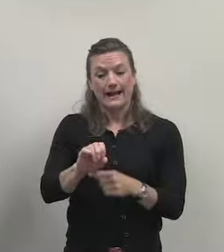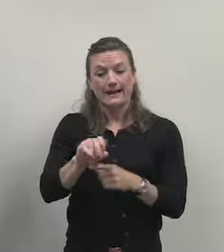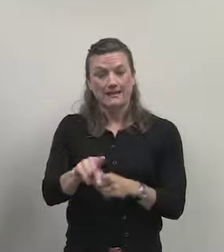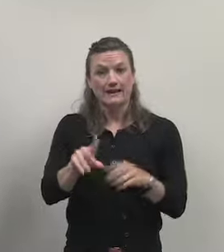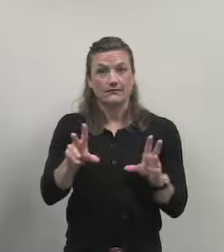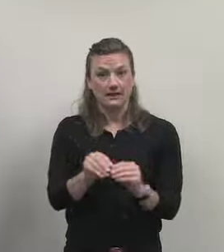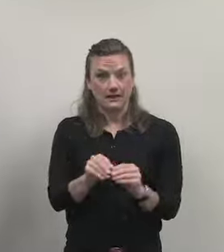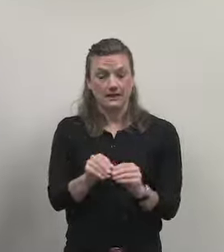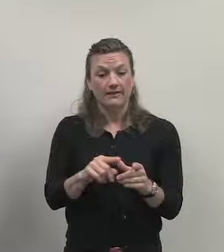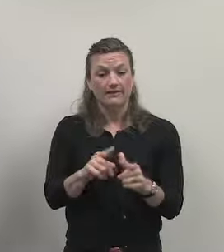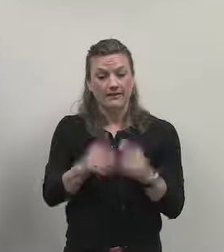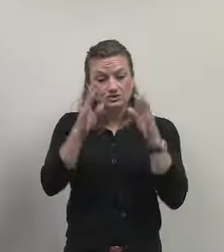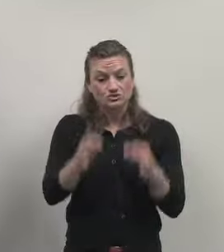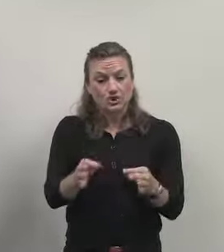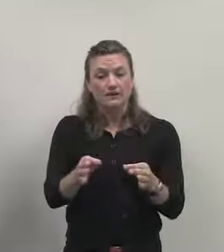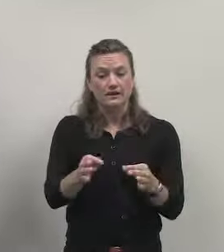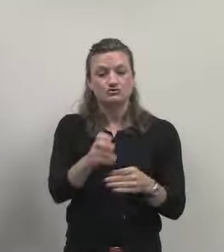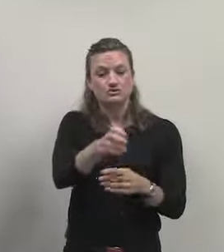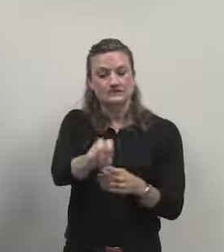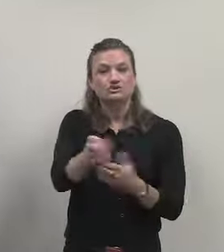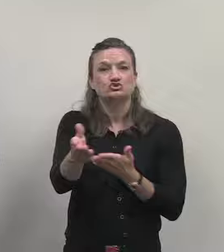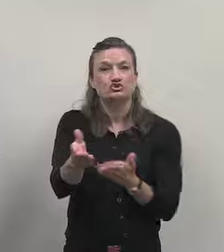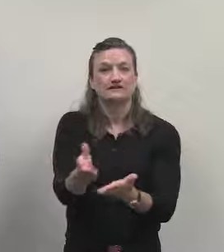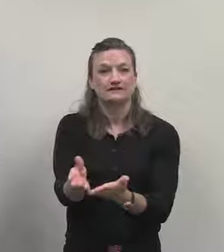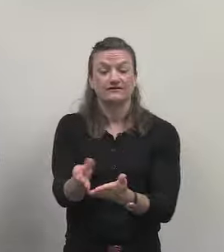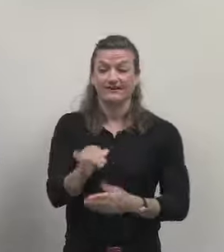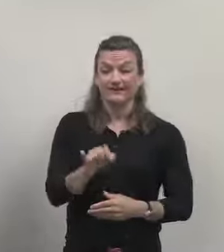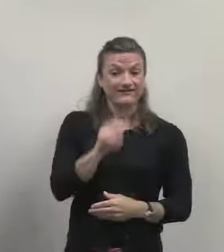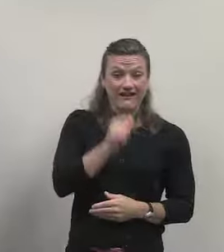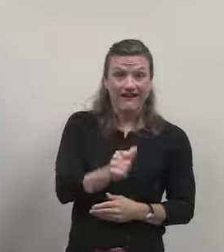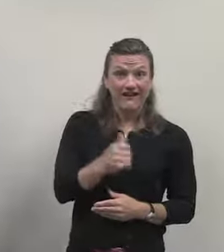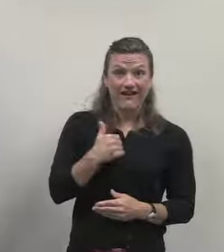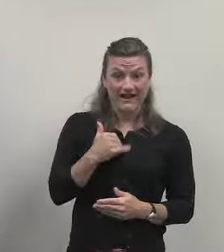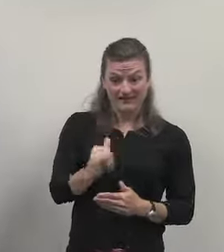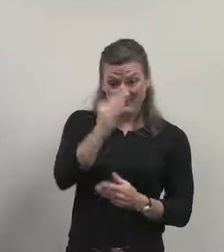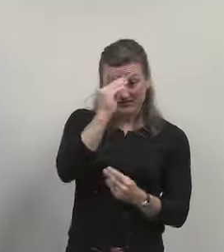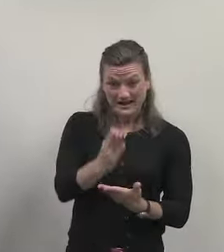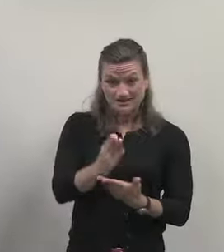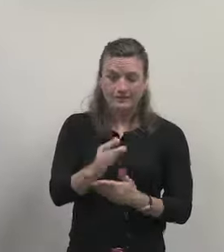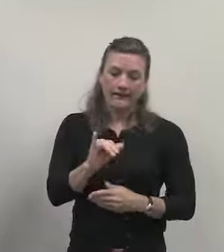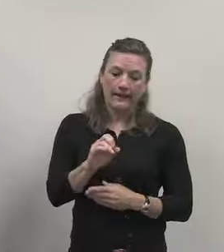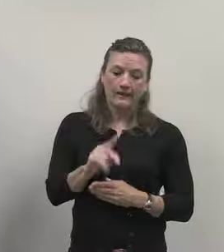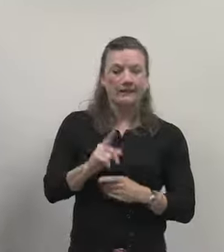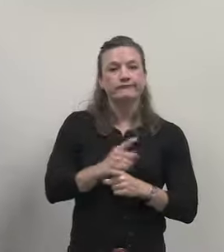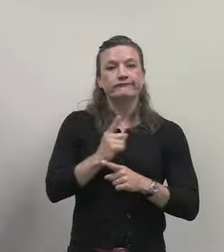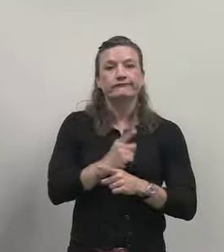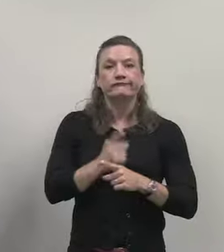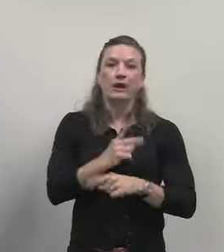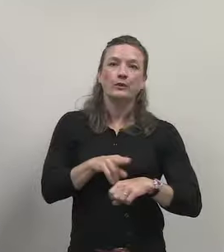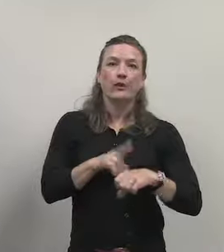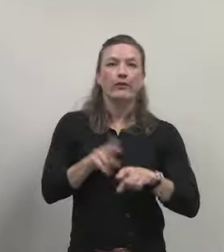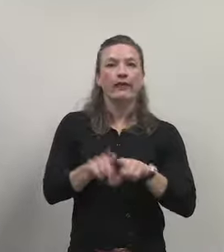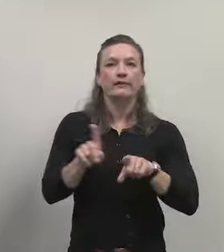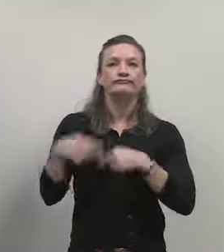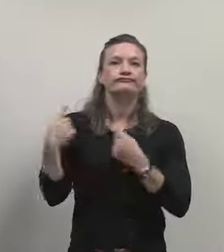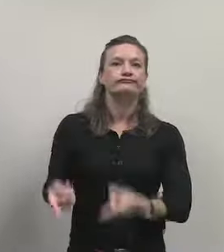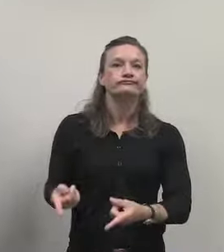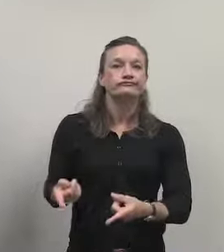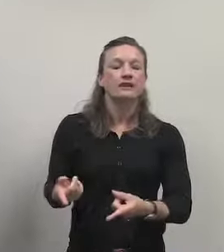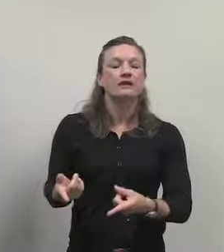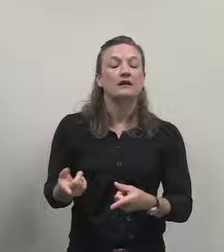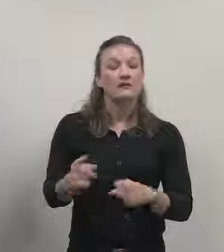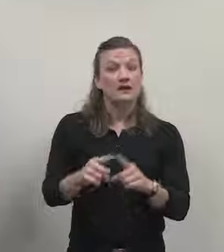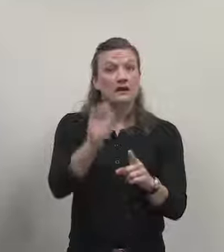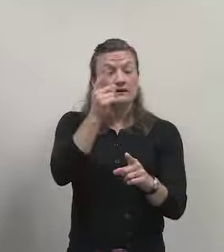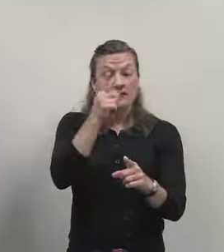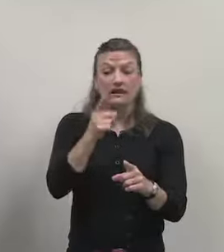services. Otherwise, the IEP team just does what they usually do. And since the information